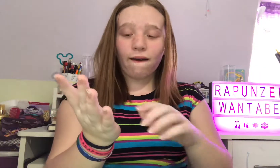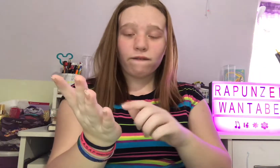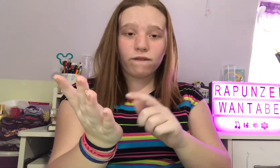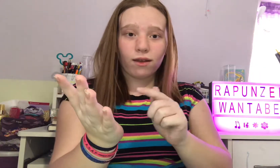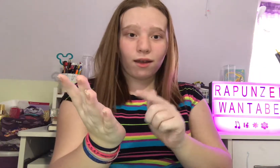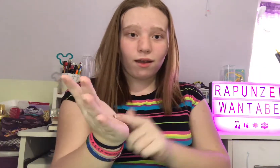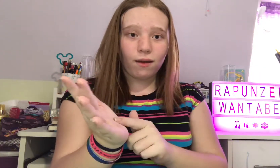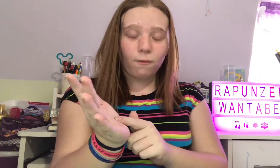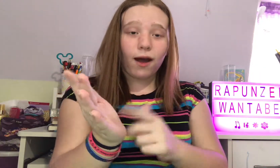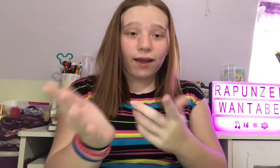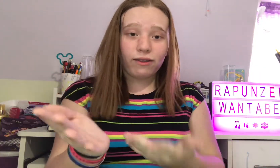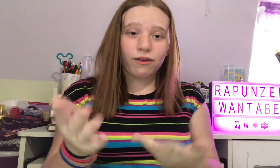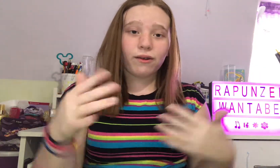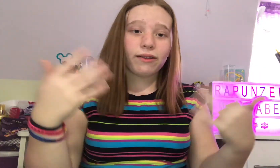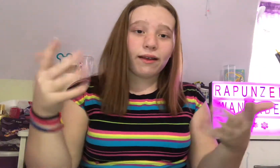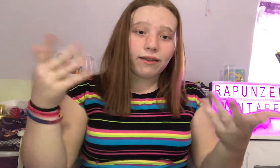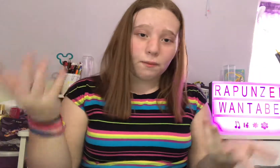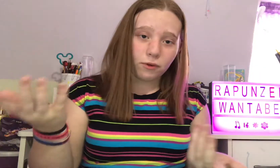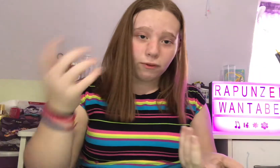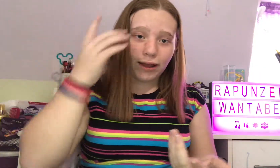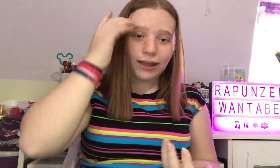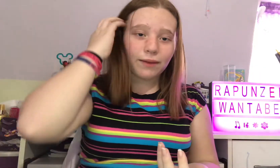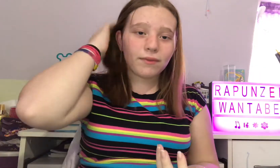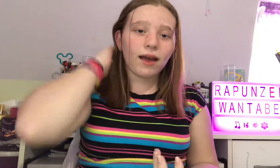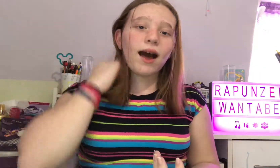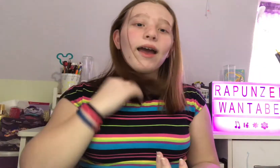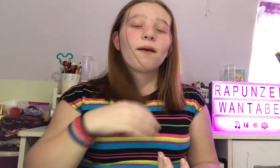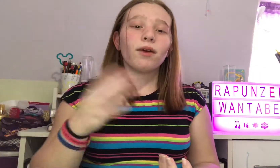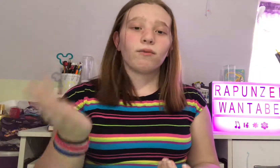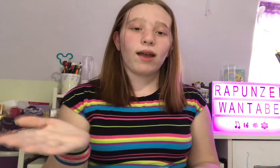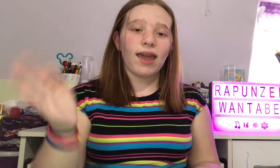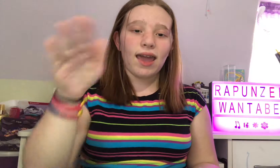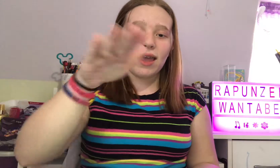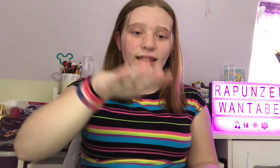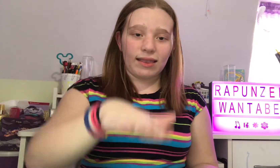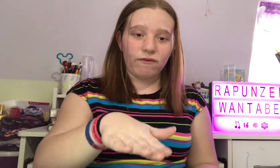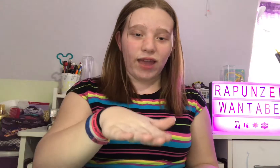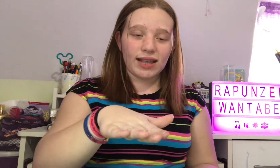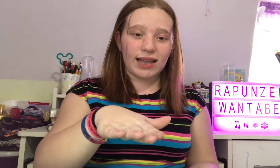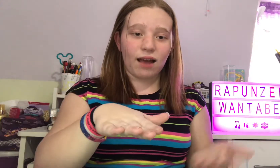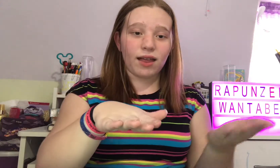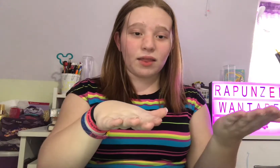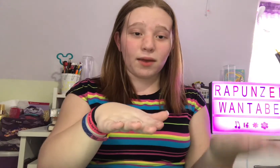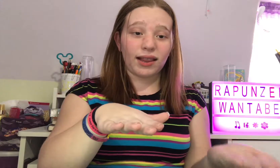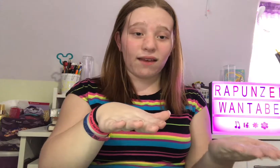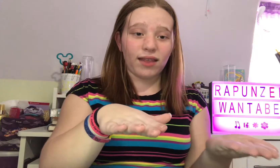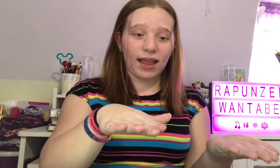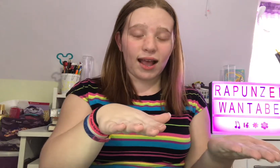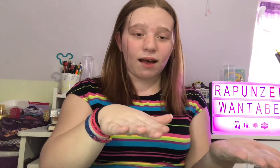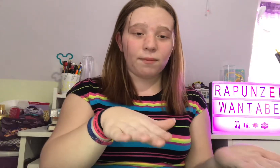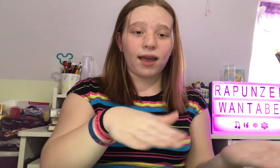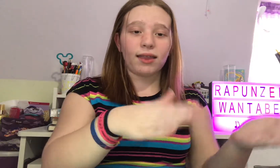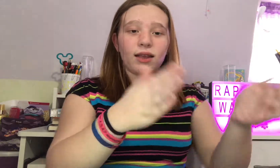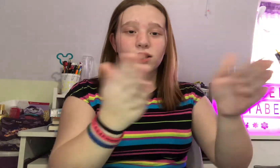have, what I do, because since I'm a righty, I have my right hand face down and my left hand up, and you just